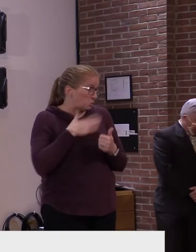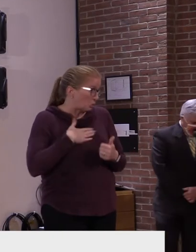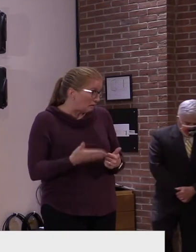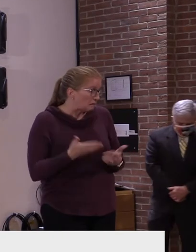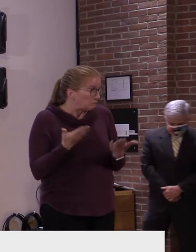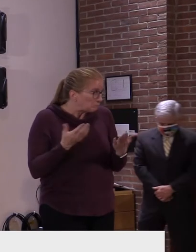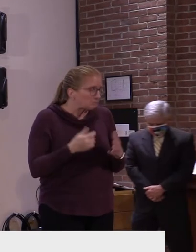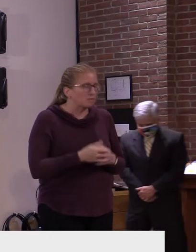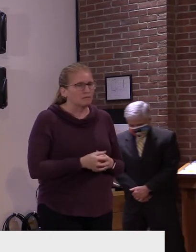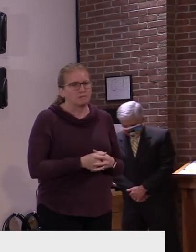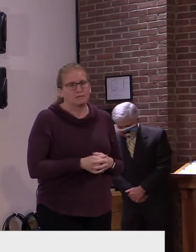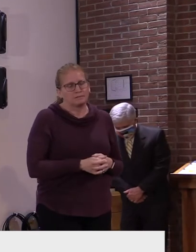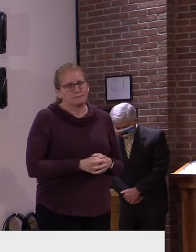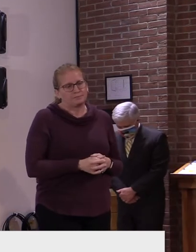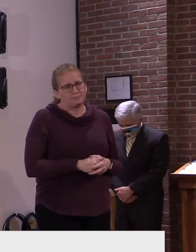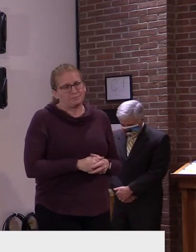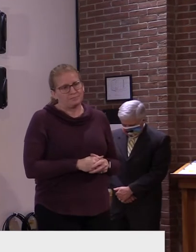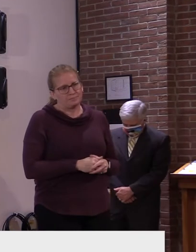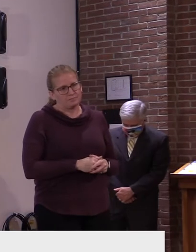that